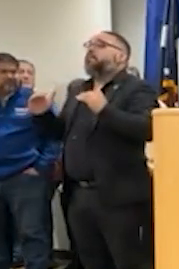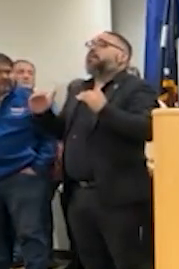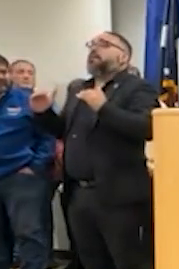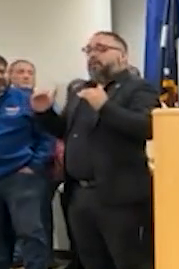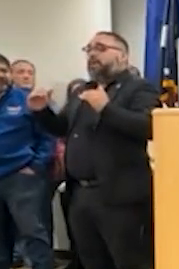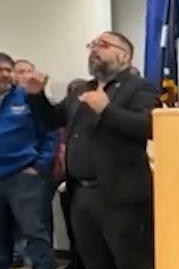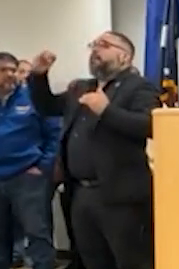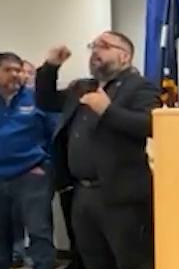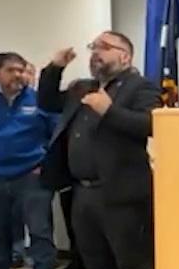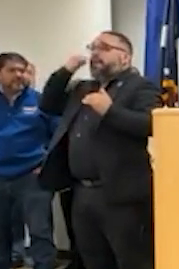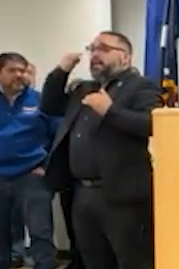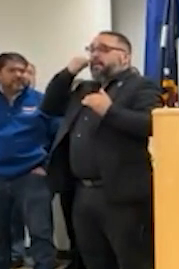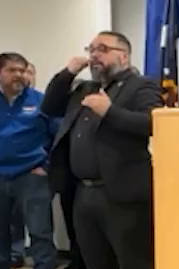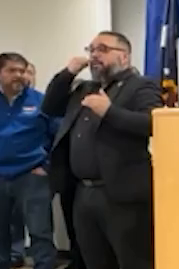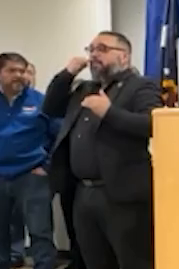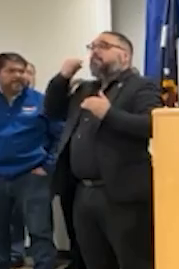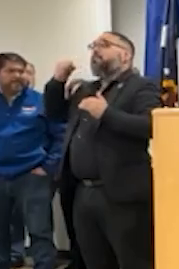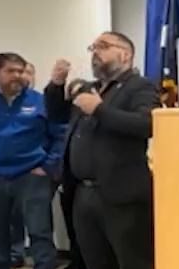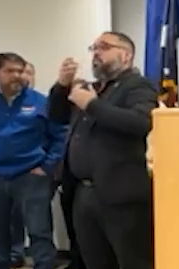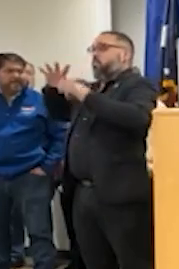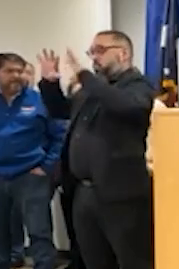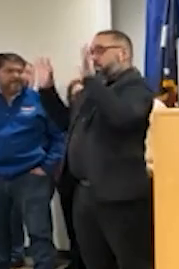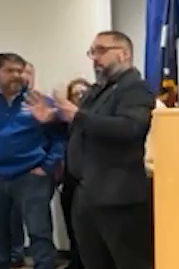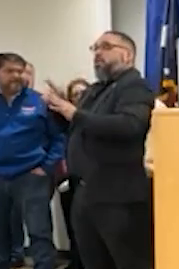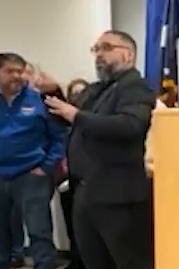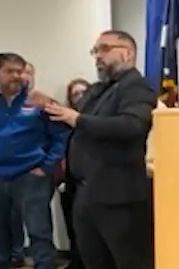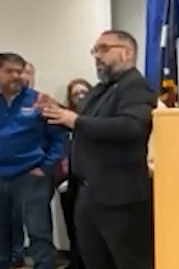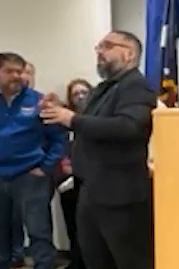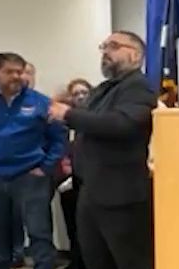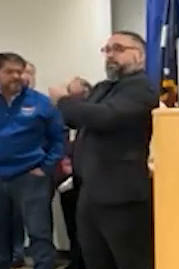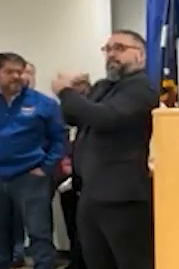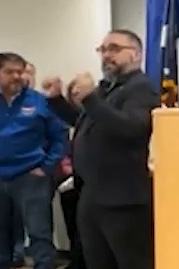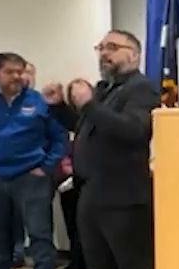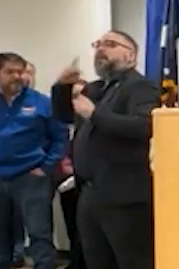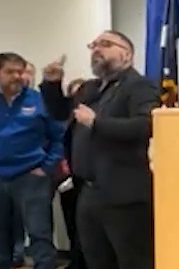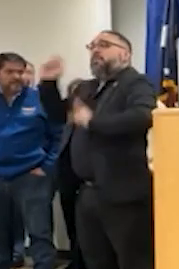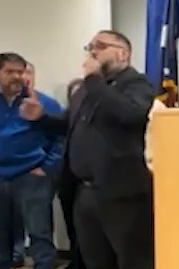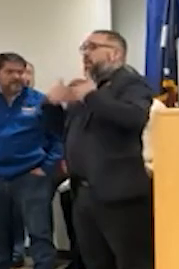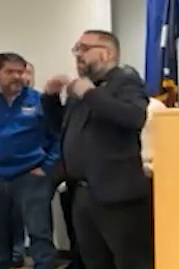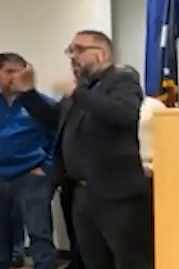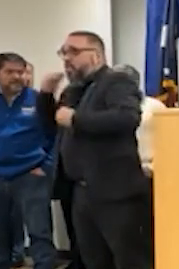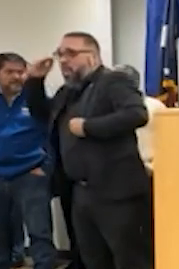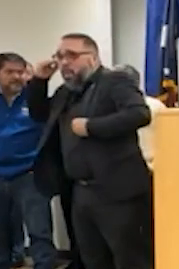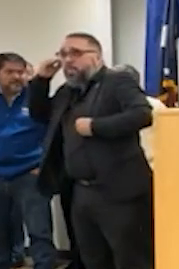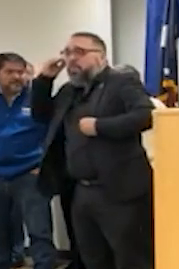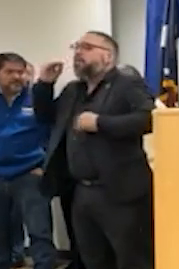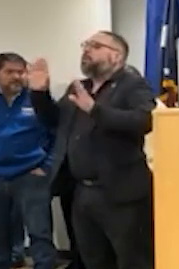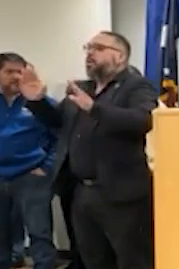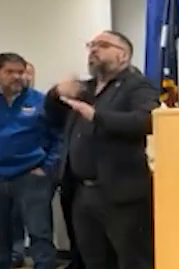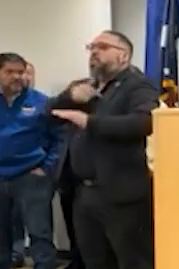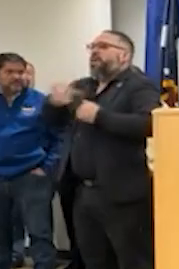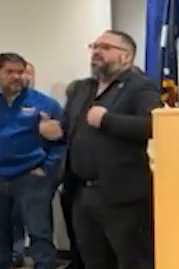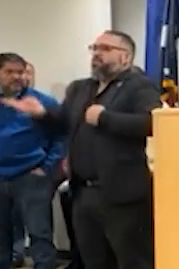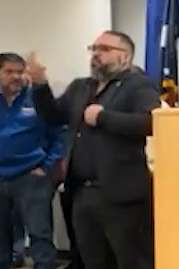need to be brought in from the weather for our unhoused and vulnerable population, we have 2 centers